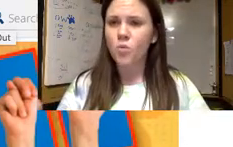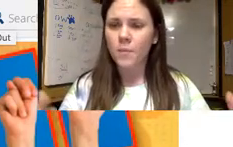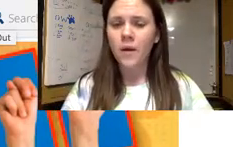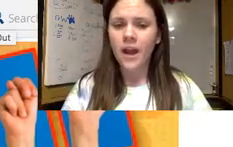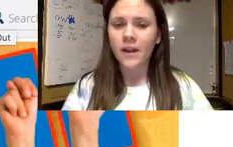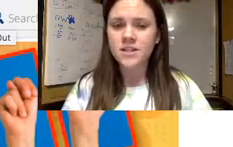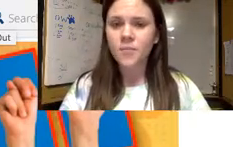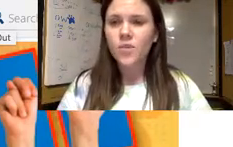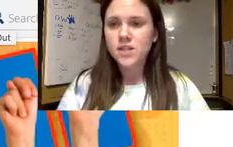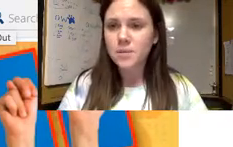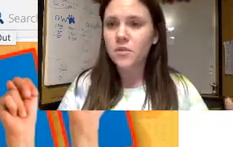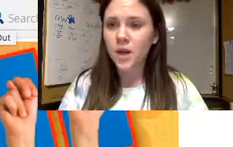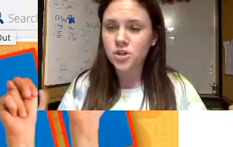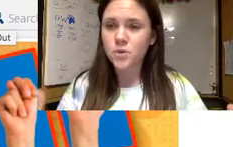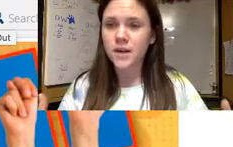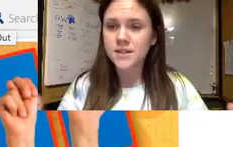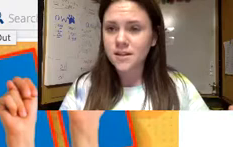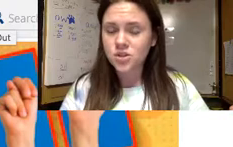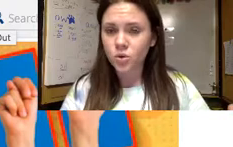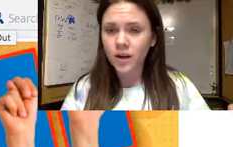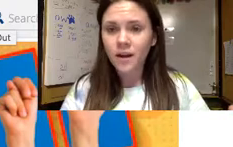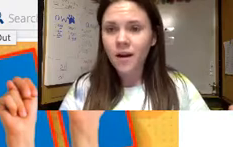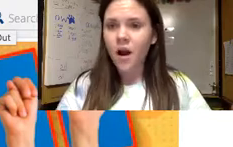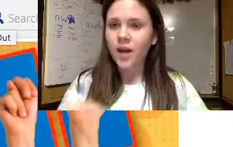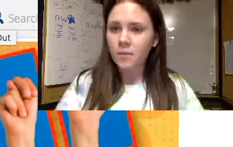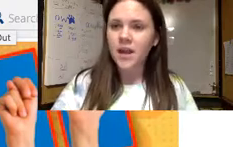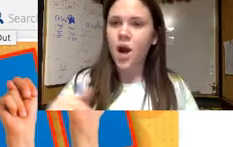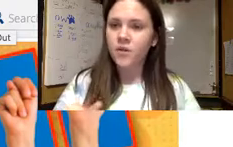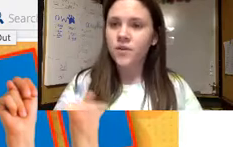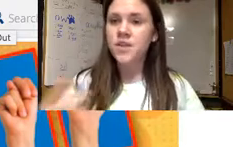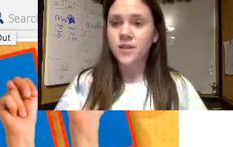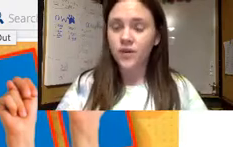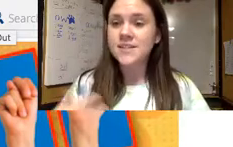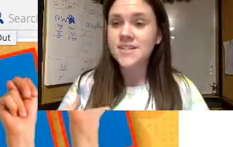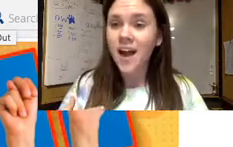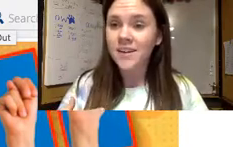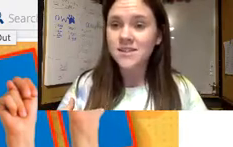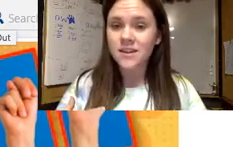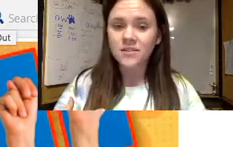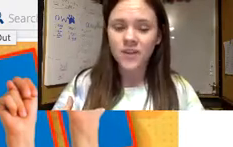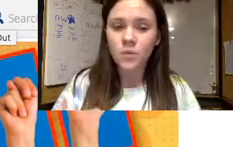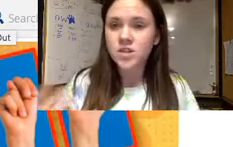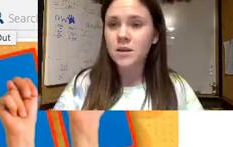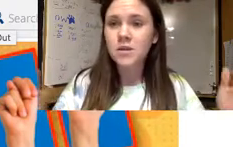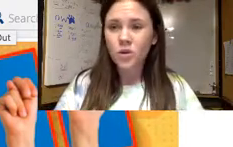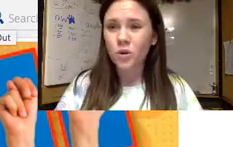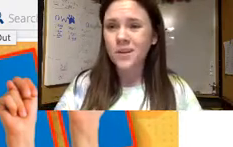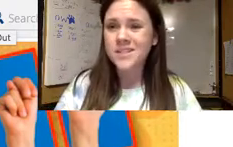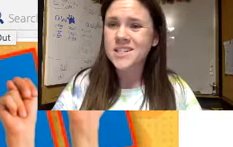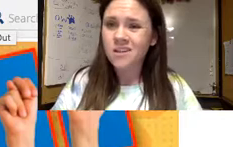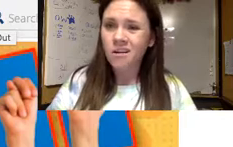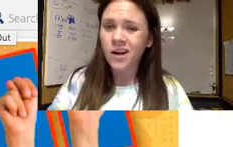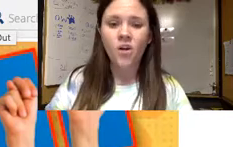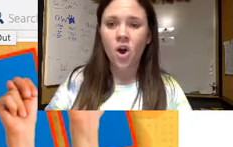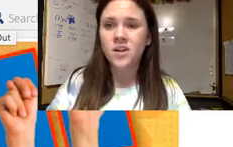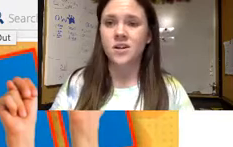understand more about it. And some of the pictures we're going to see in the story are going to be of the different signs, right? Which is going to be so important because